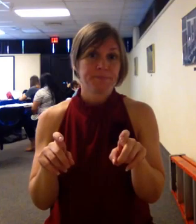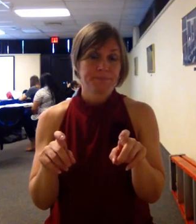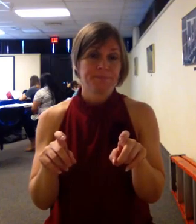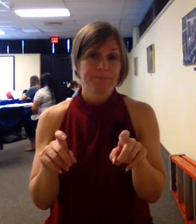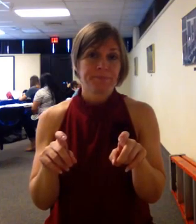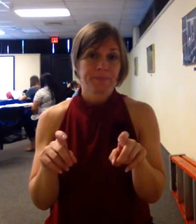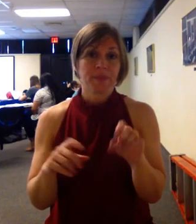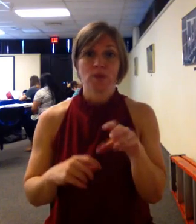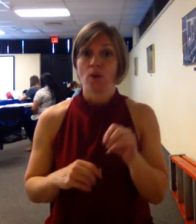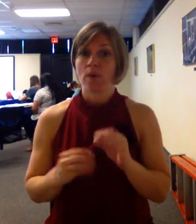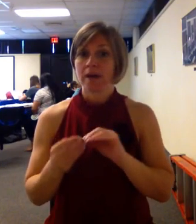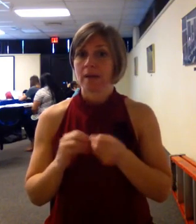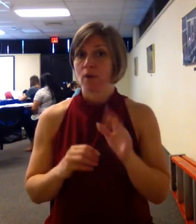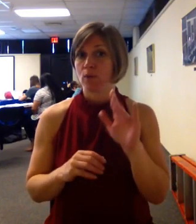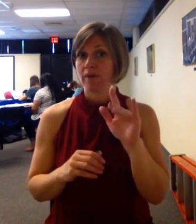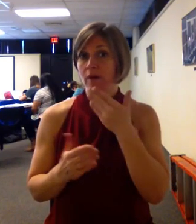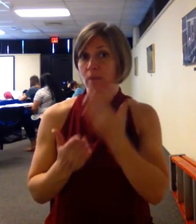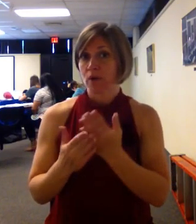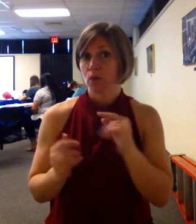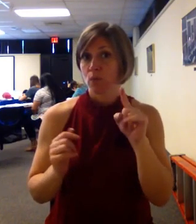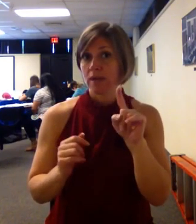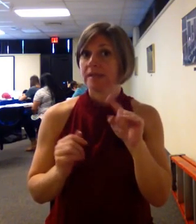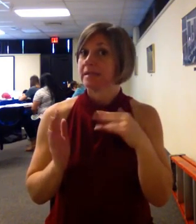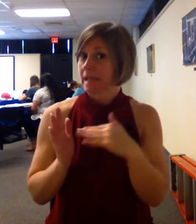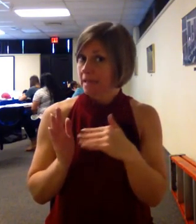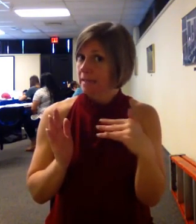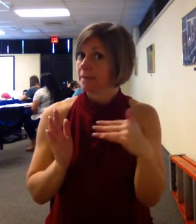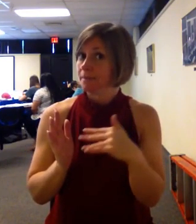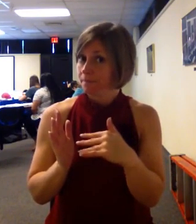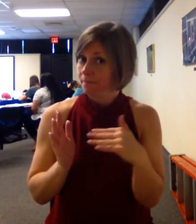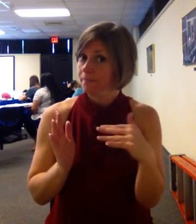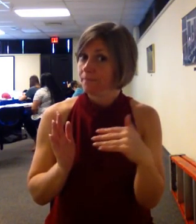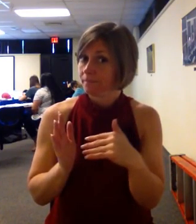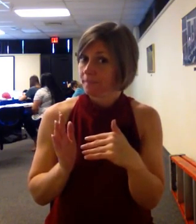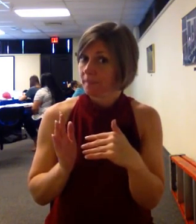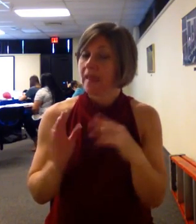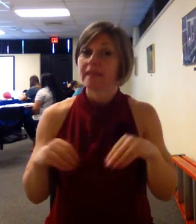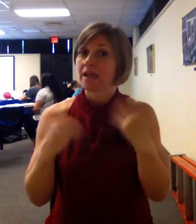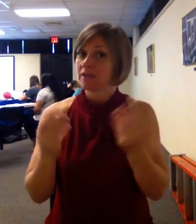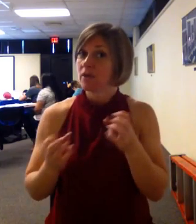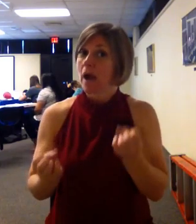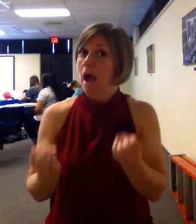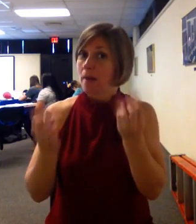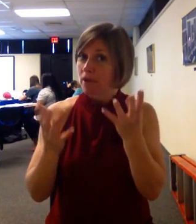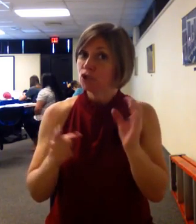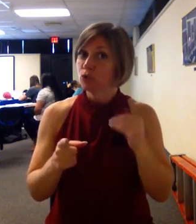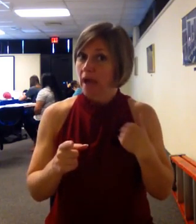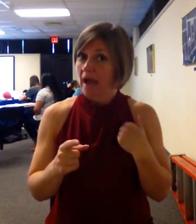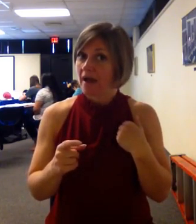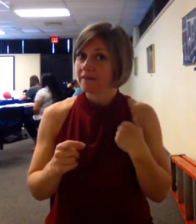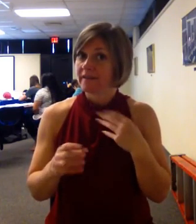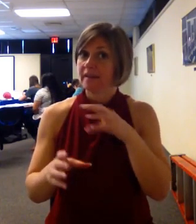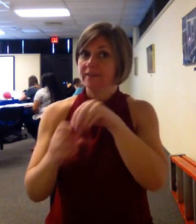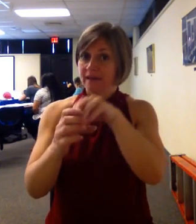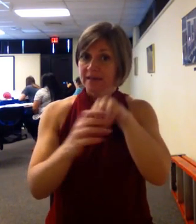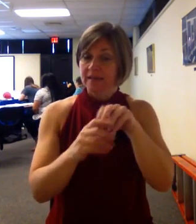So number 25 would be a good one to study. I like it because they give you how much you have invested in each company, and then they